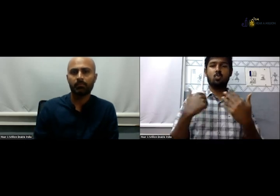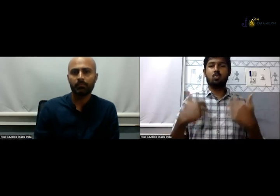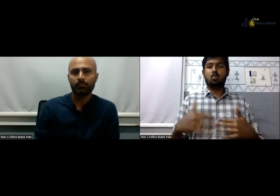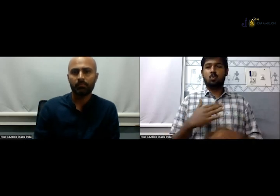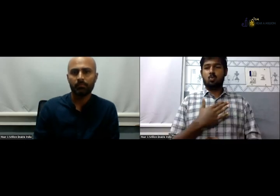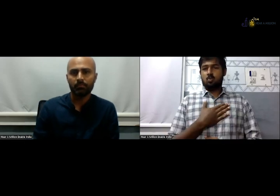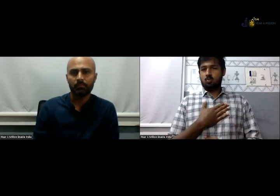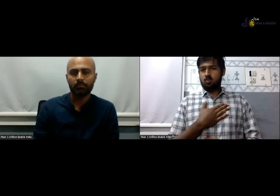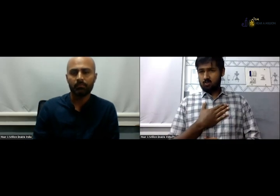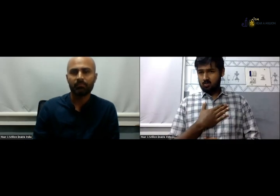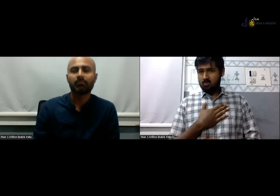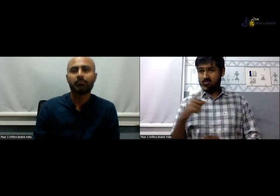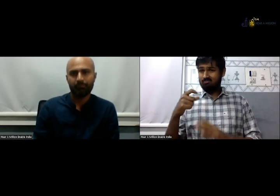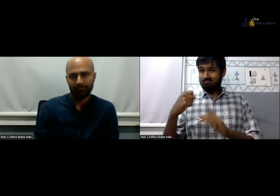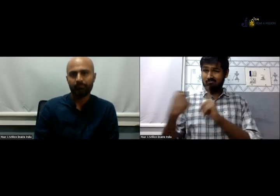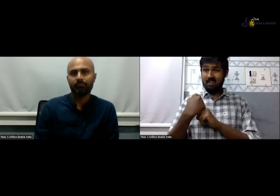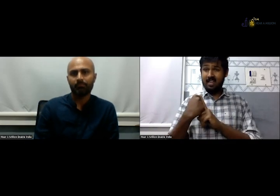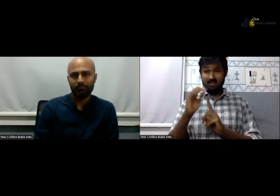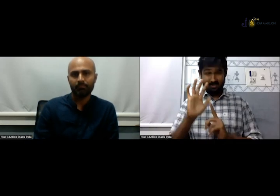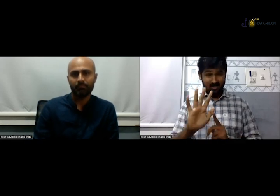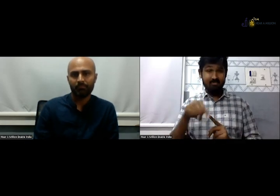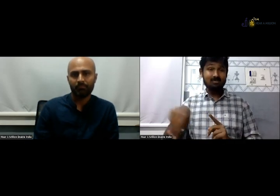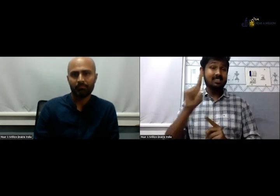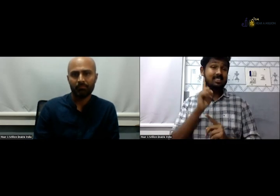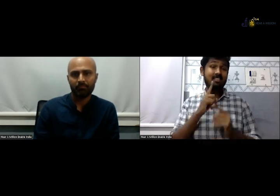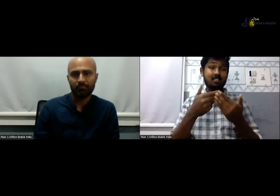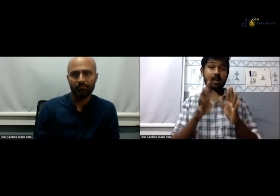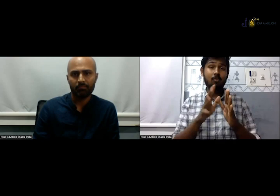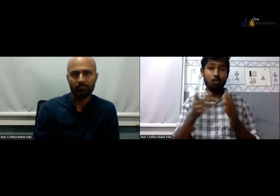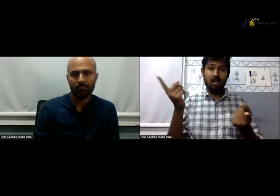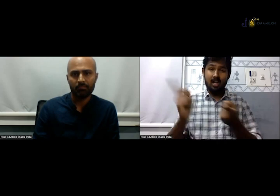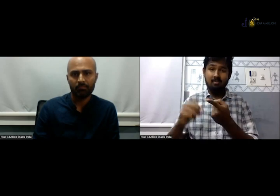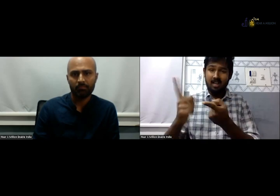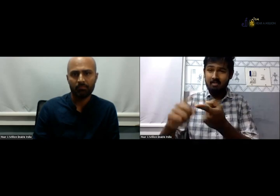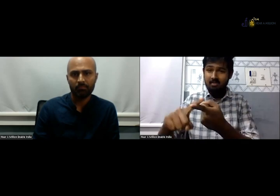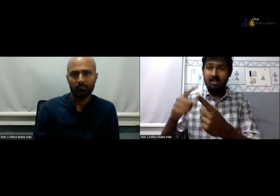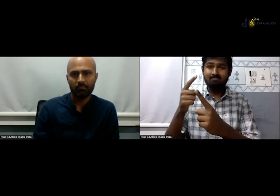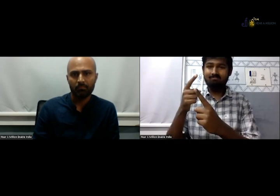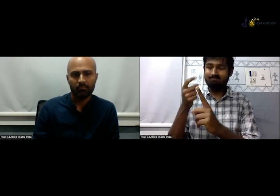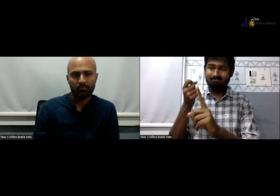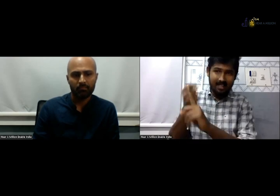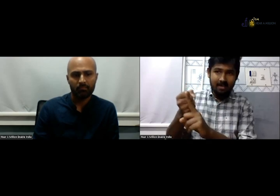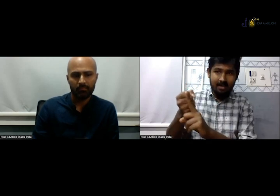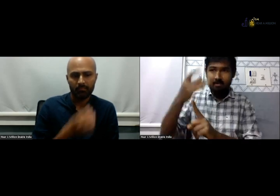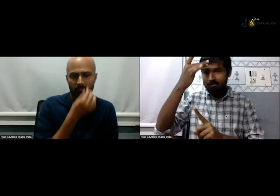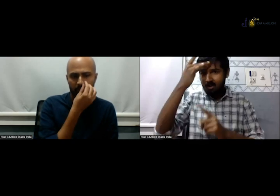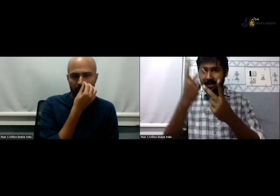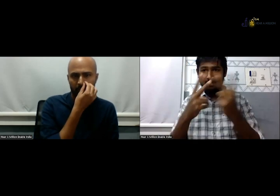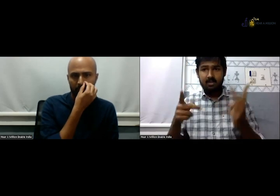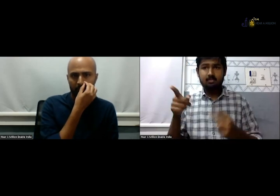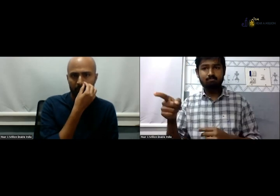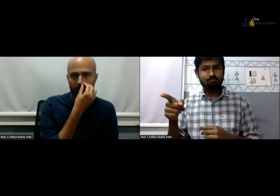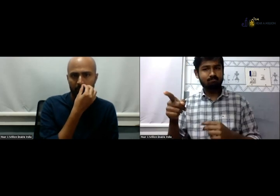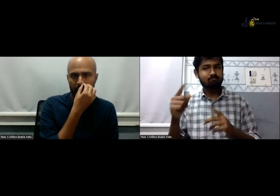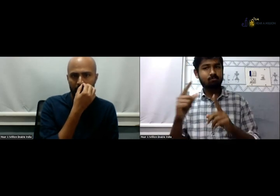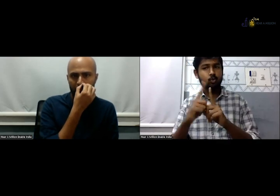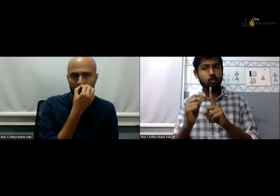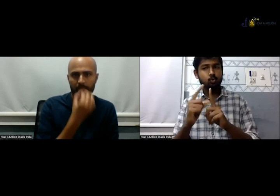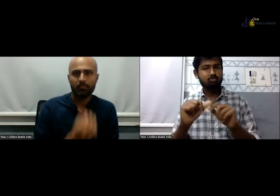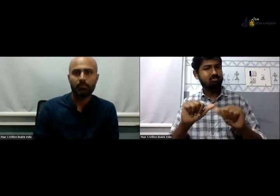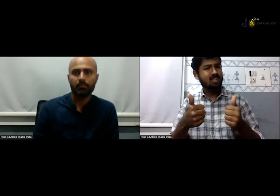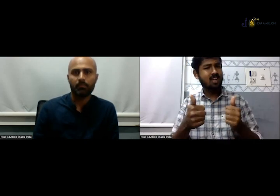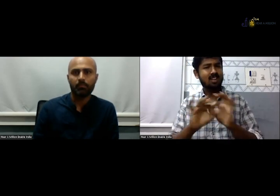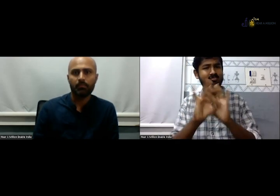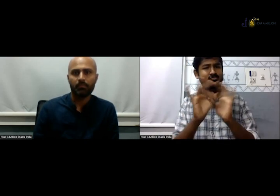people. And she, got this degree, and she had a lot of, did hard work for that.